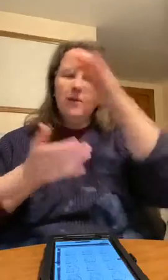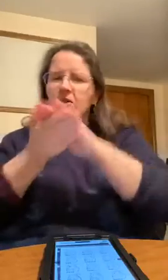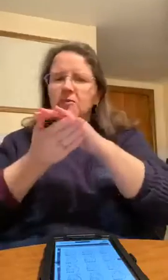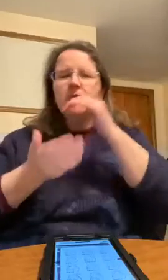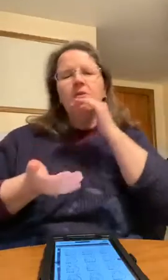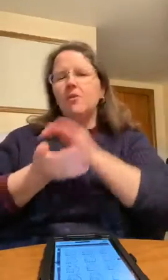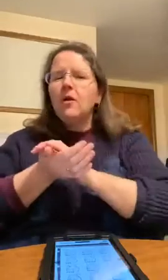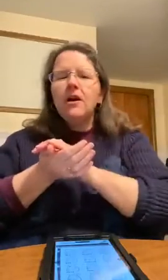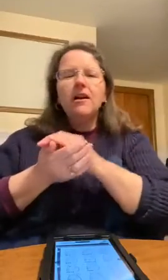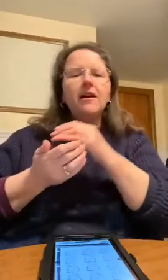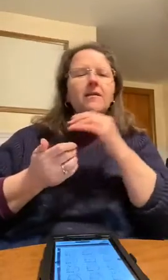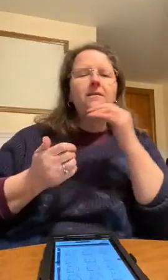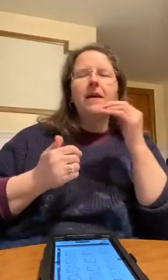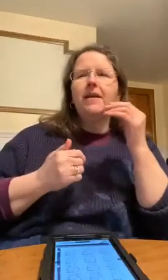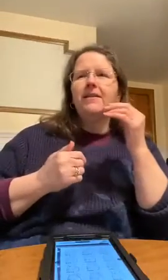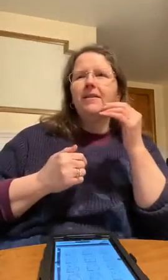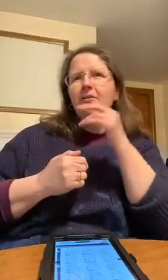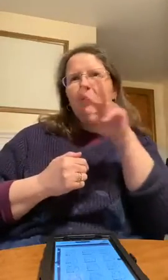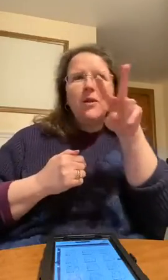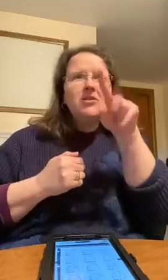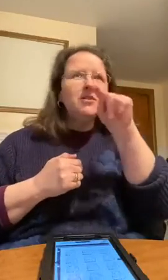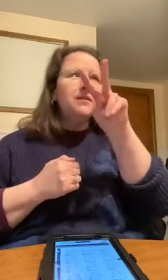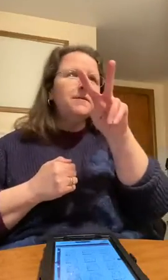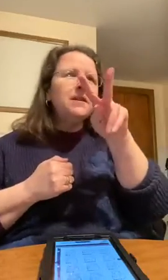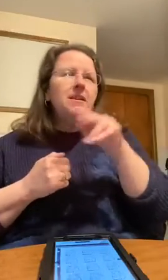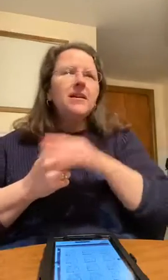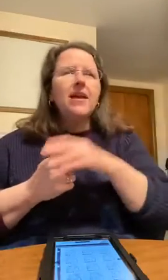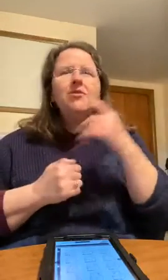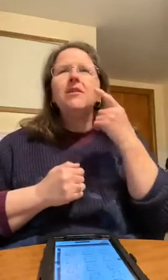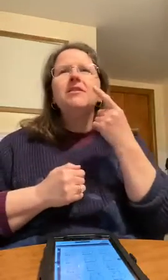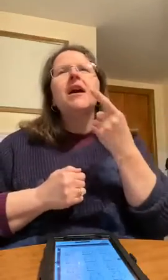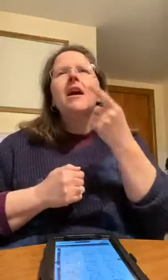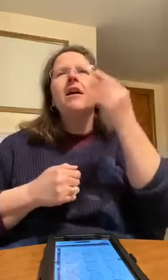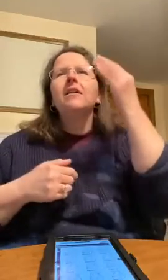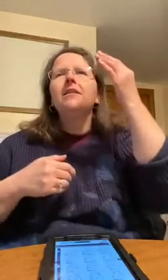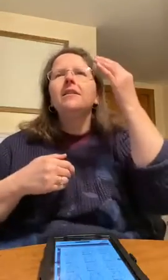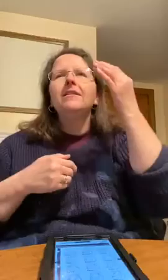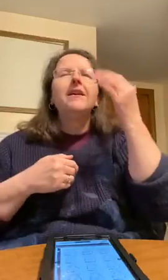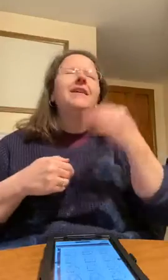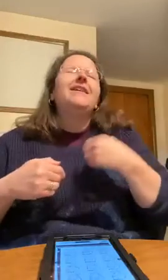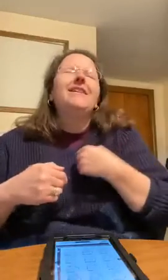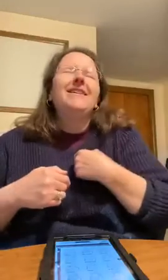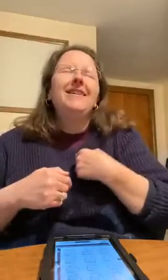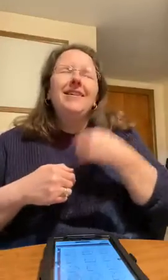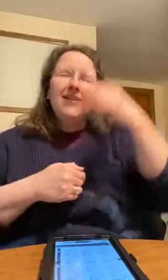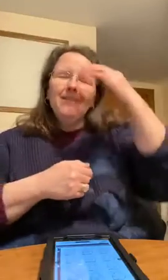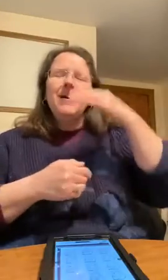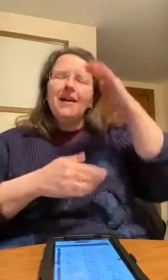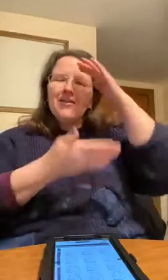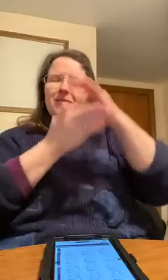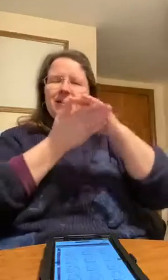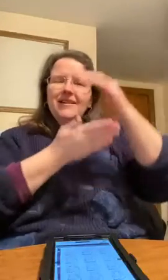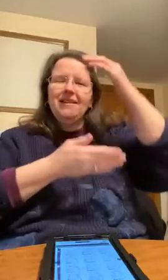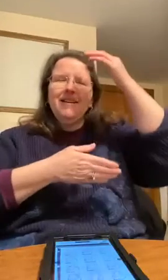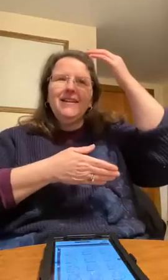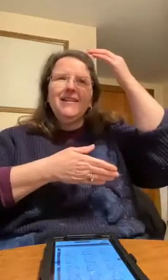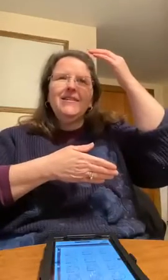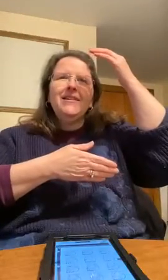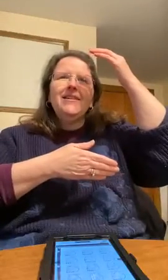husband or your wife, and you're watching TV, and you can tell, like my husband, he'll